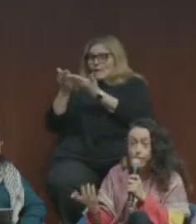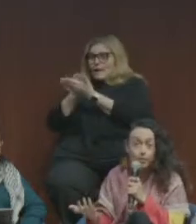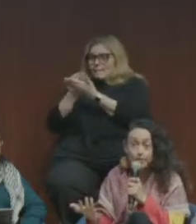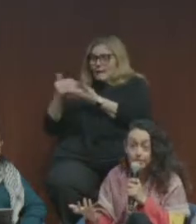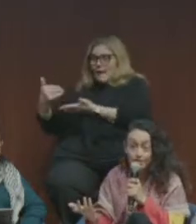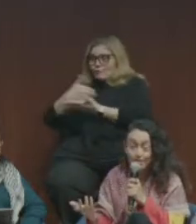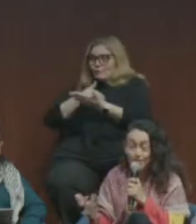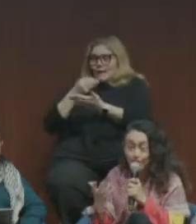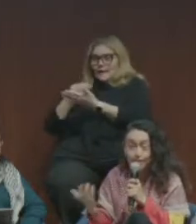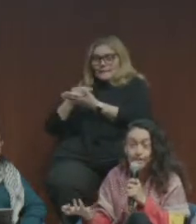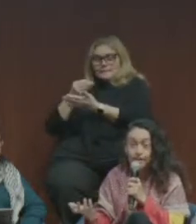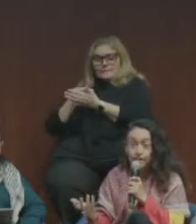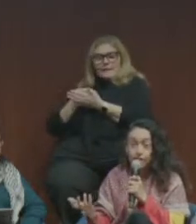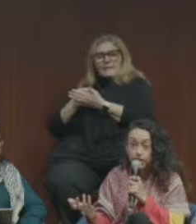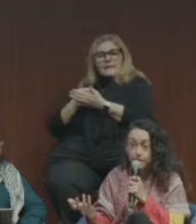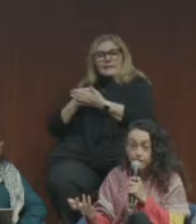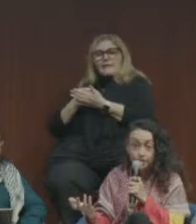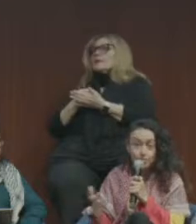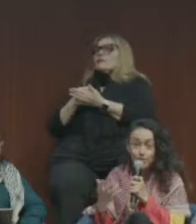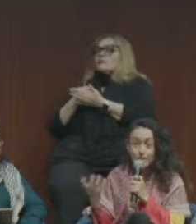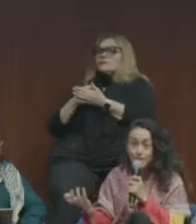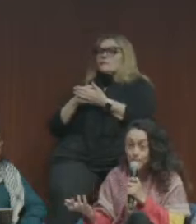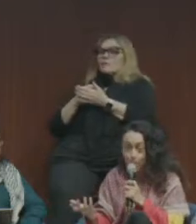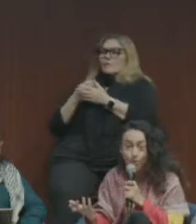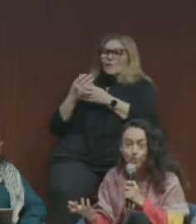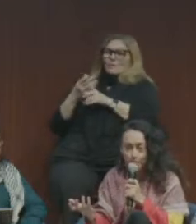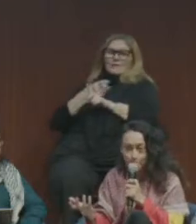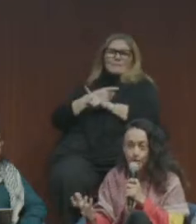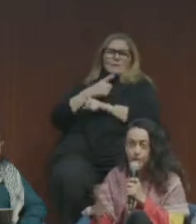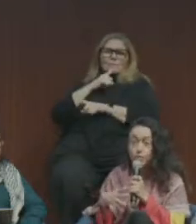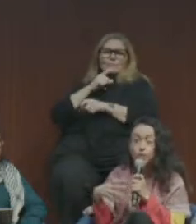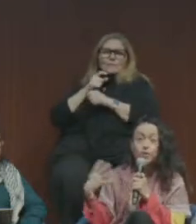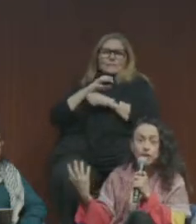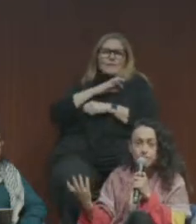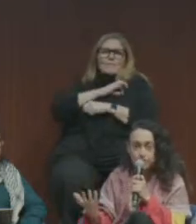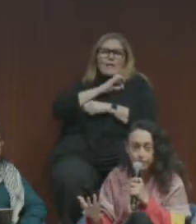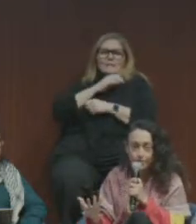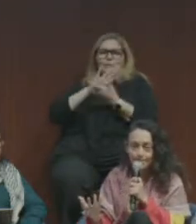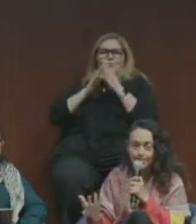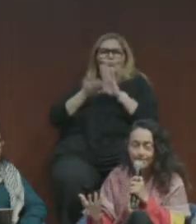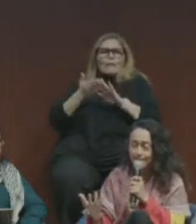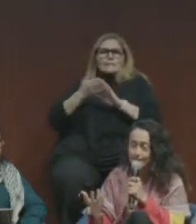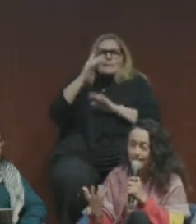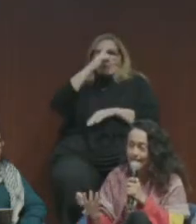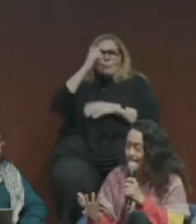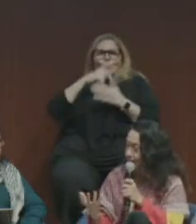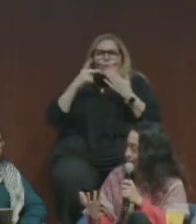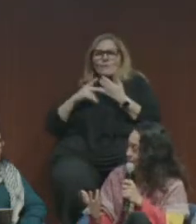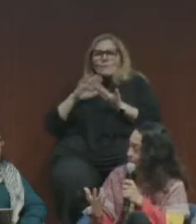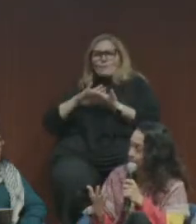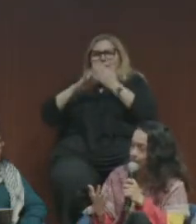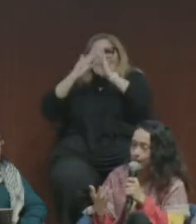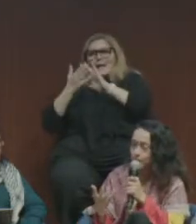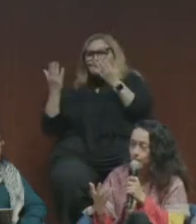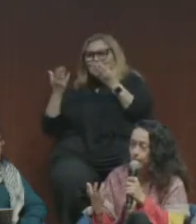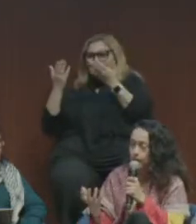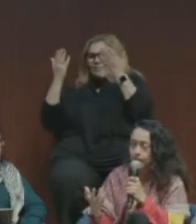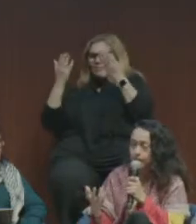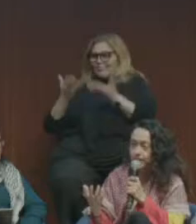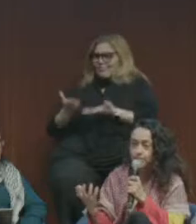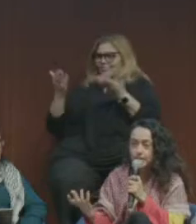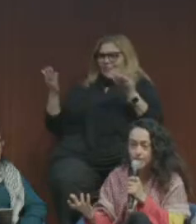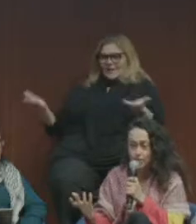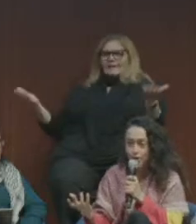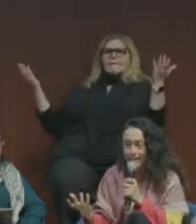when before we were just young volunteers running summer programs, right? We turned ourselves into this thing where we became